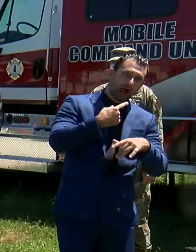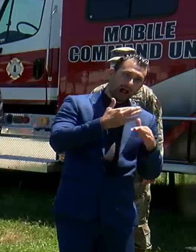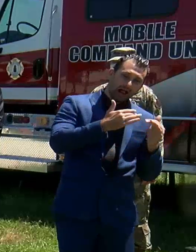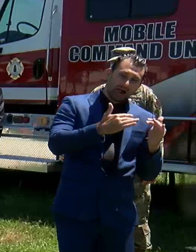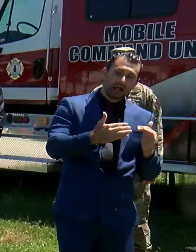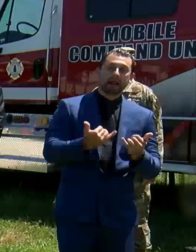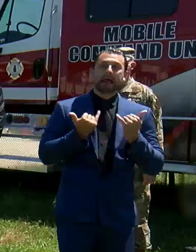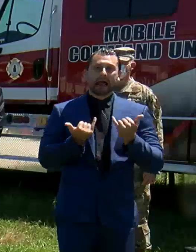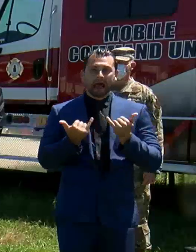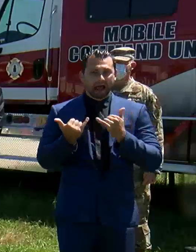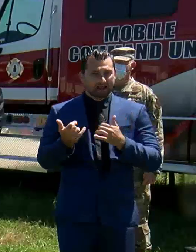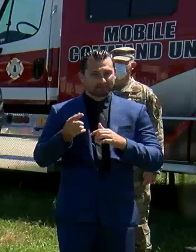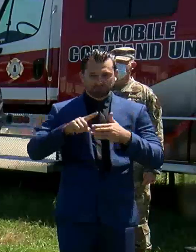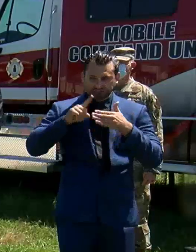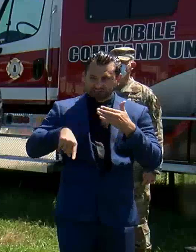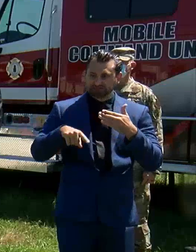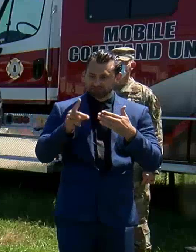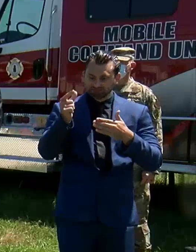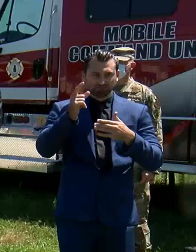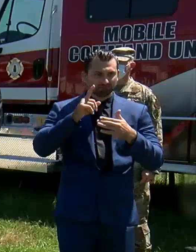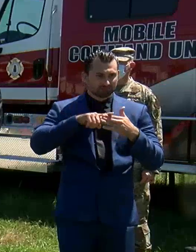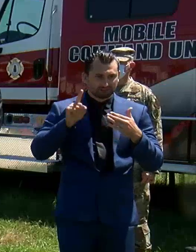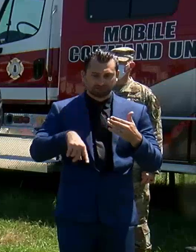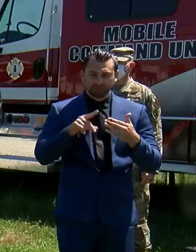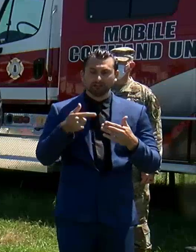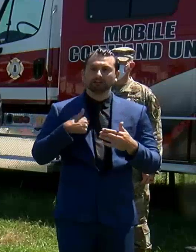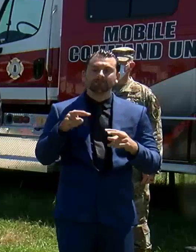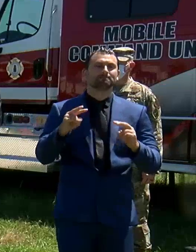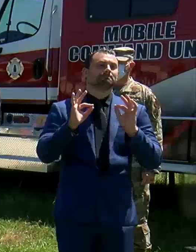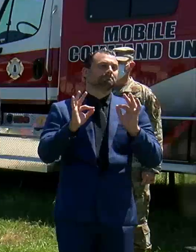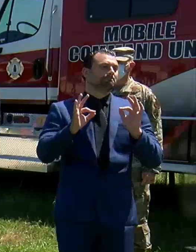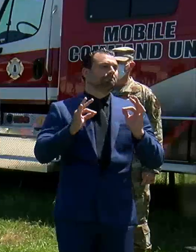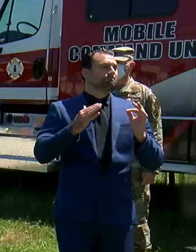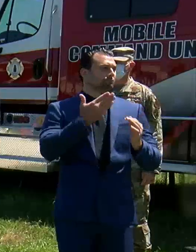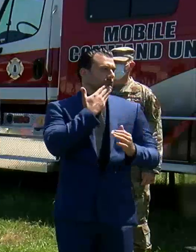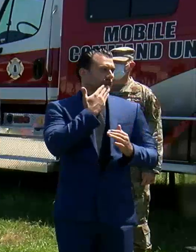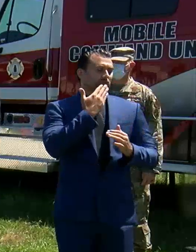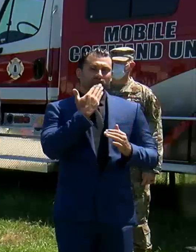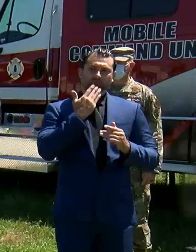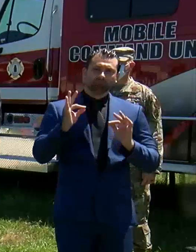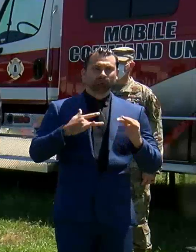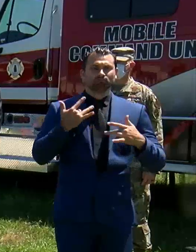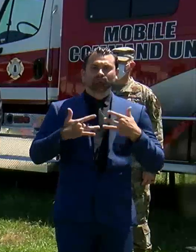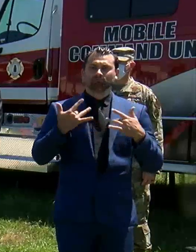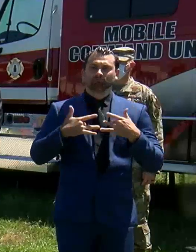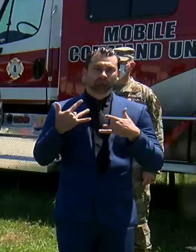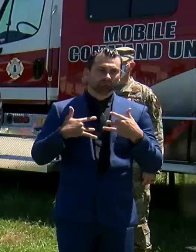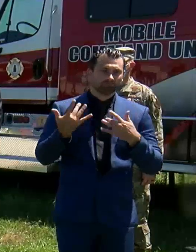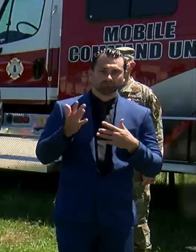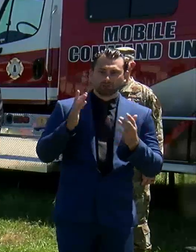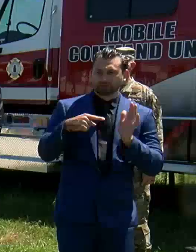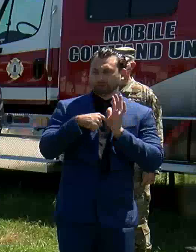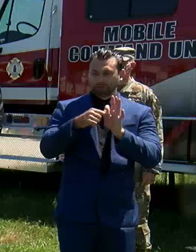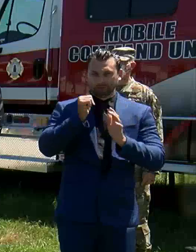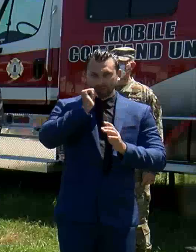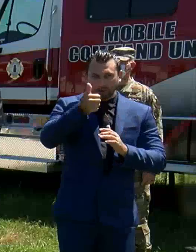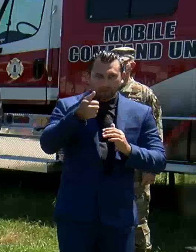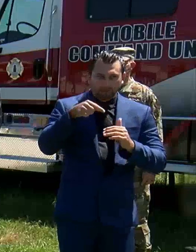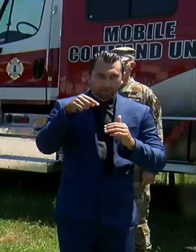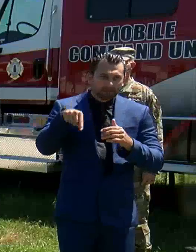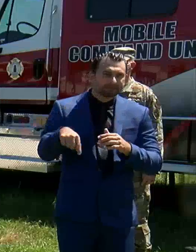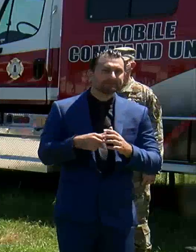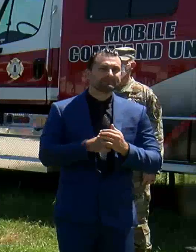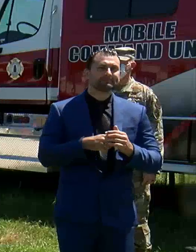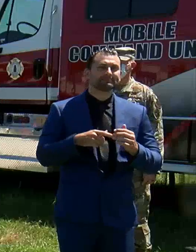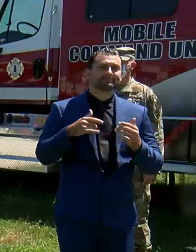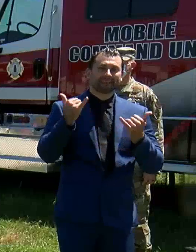immediately, which is very exciting. So we're going to unveil that tomorrow. The company that provides the rapid test said they're not aware of